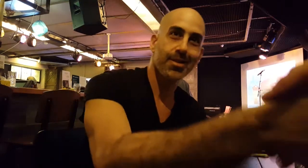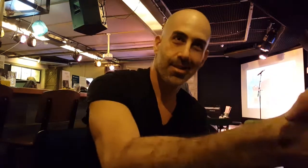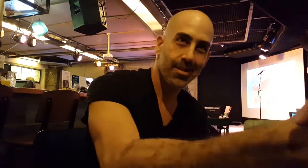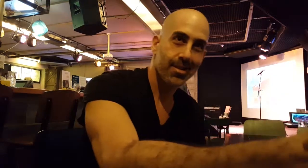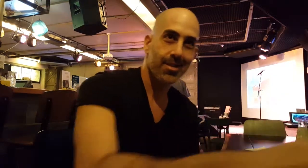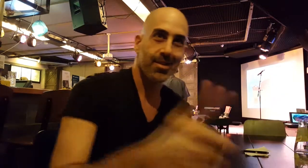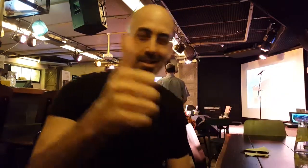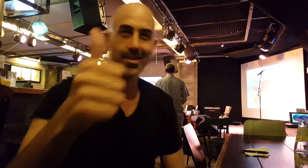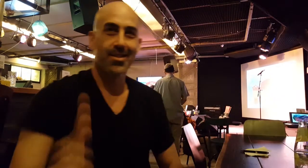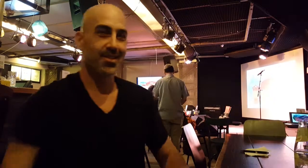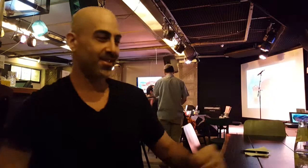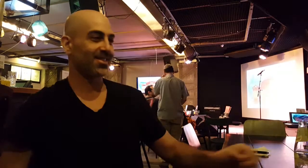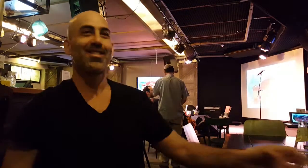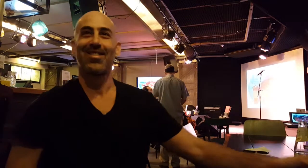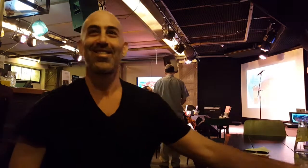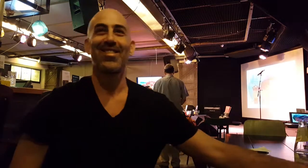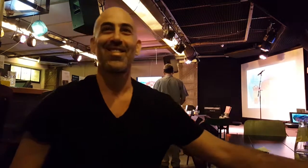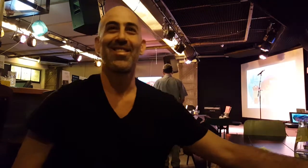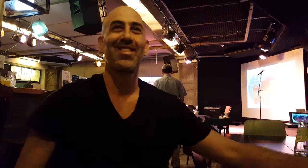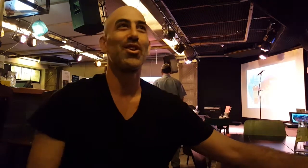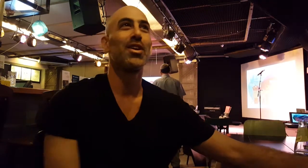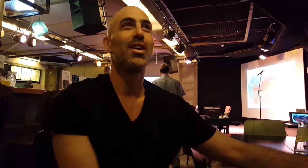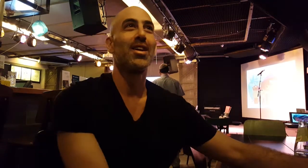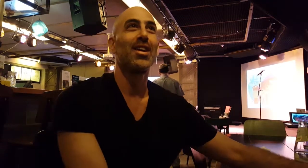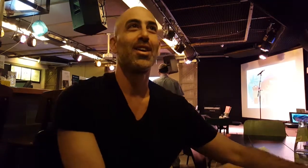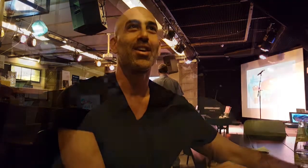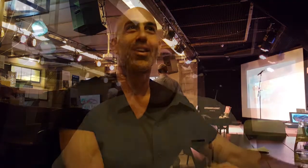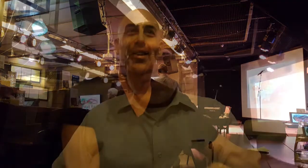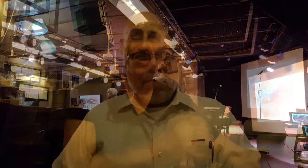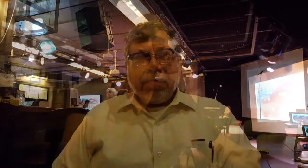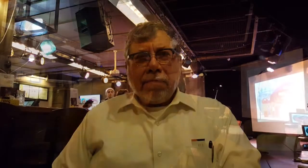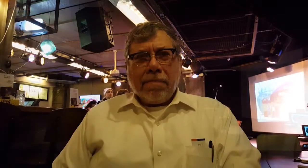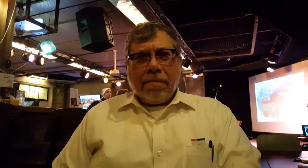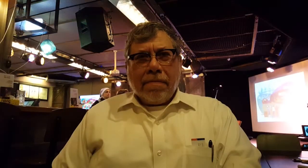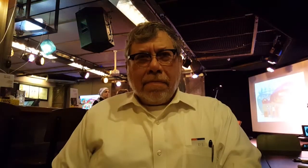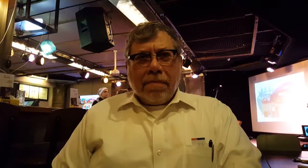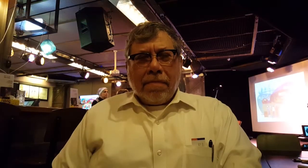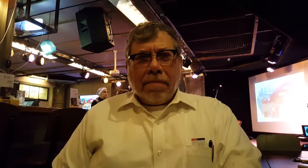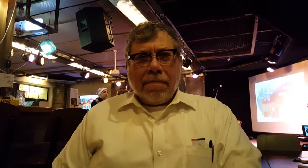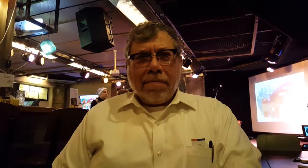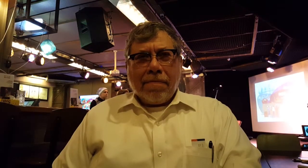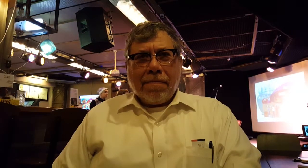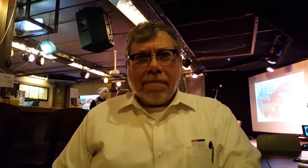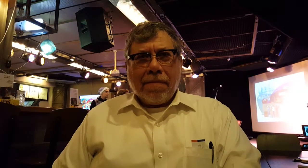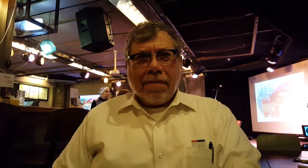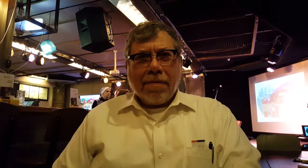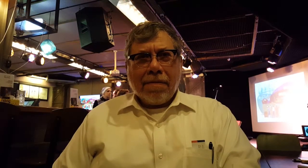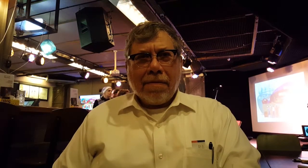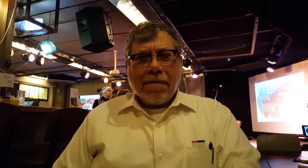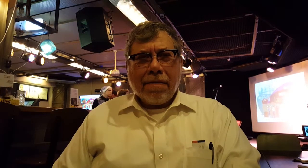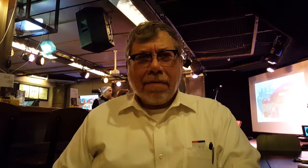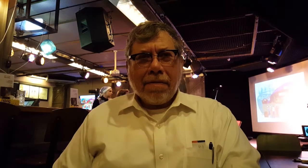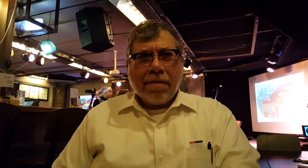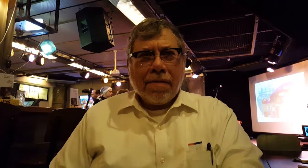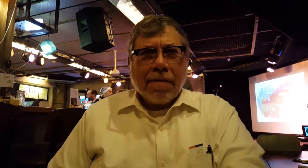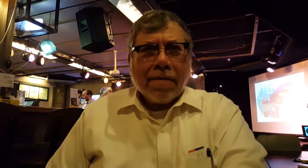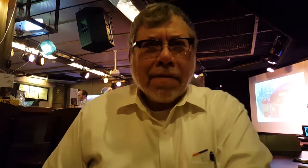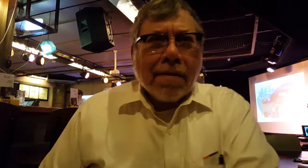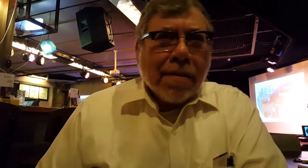Okay. I'll see you on stage. Okay, shalom. This is Benjamin Bresky for the Jerusalem Post. I'm with